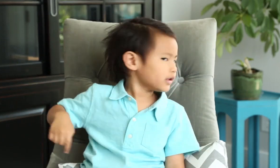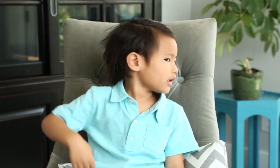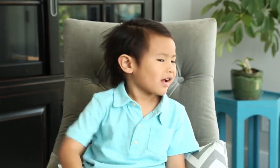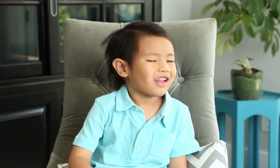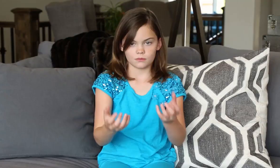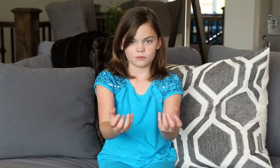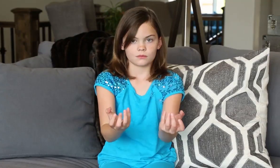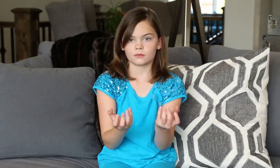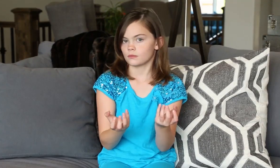I don't need.